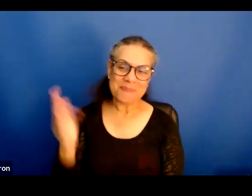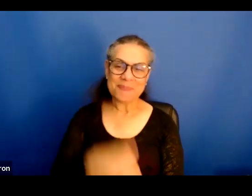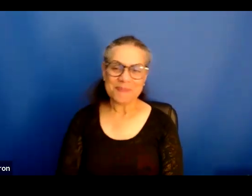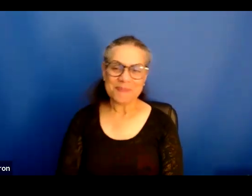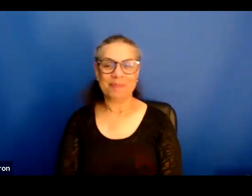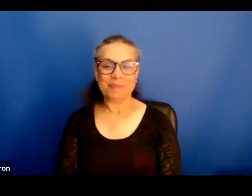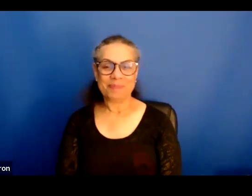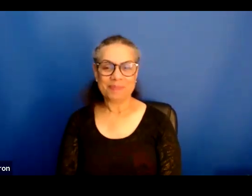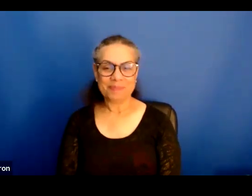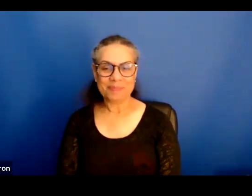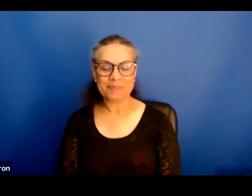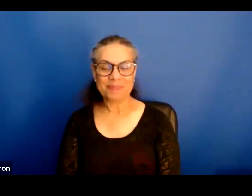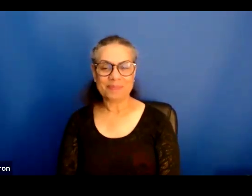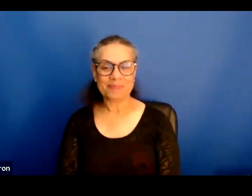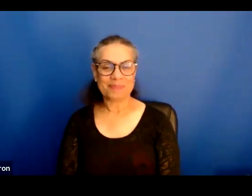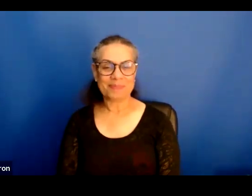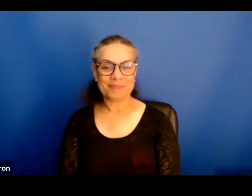Come on in, mommy.